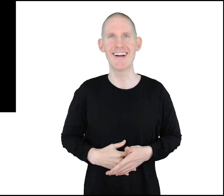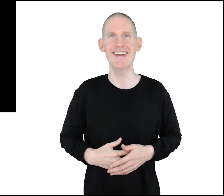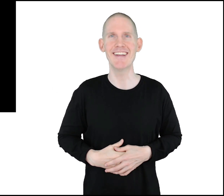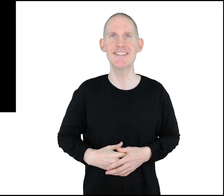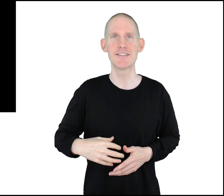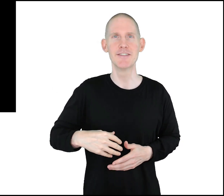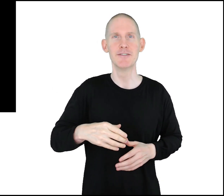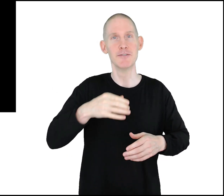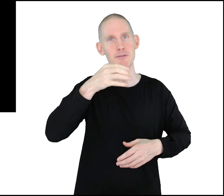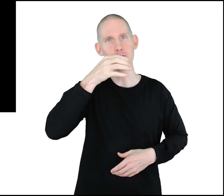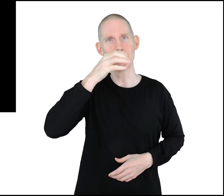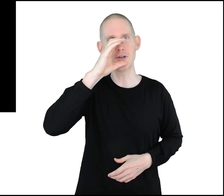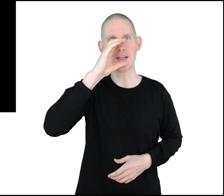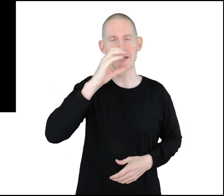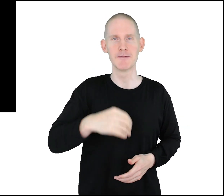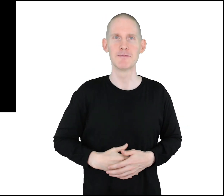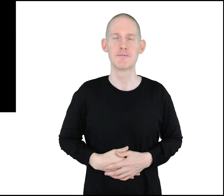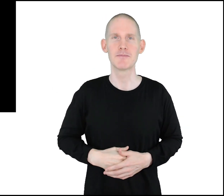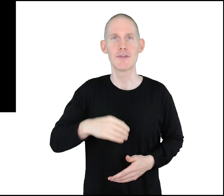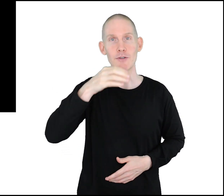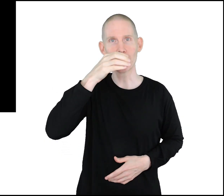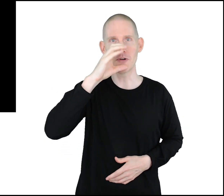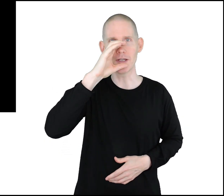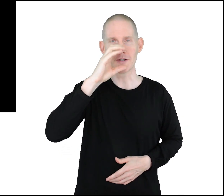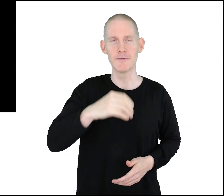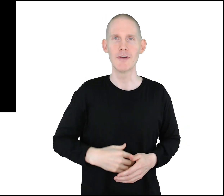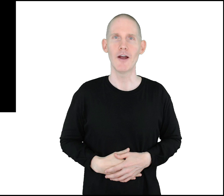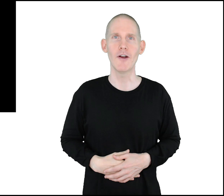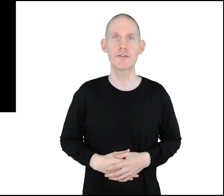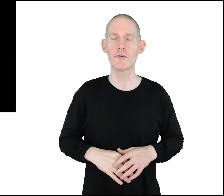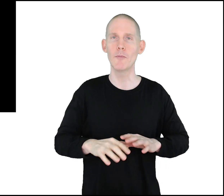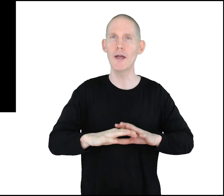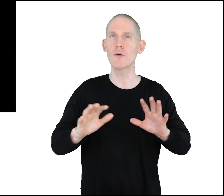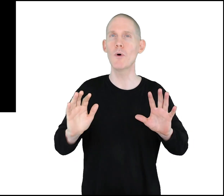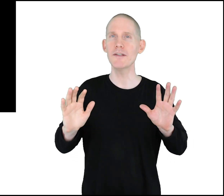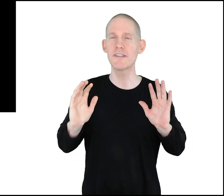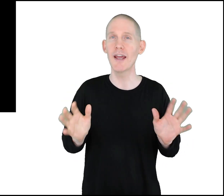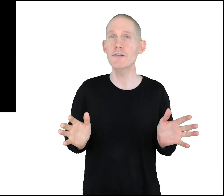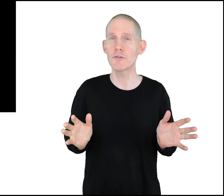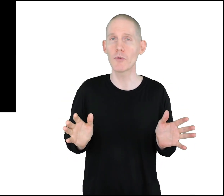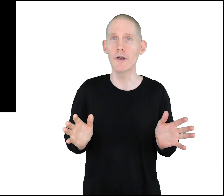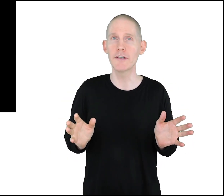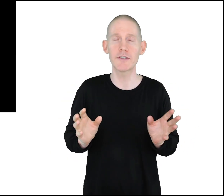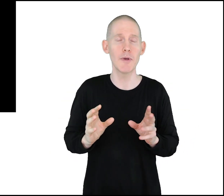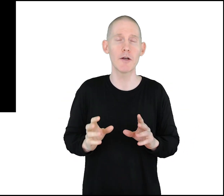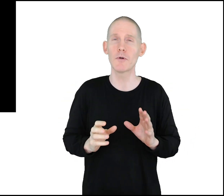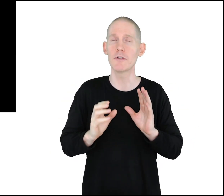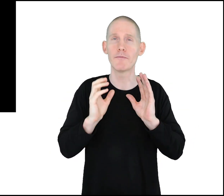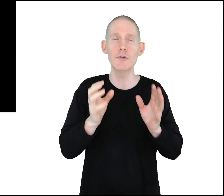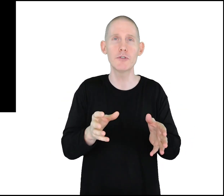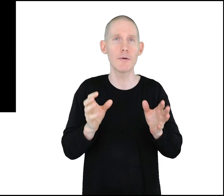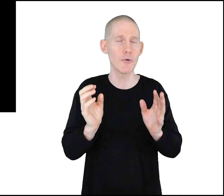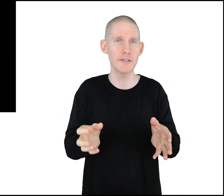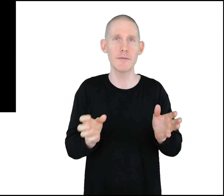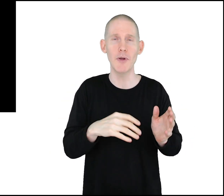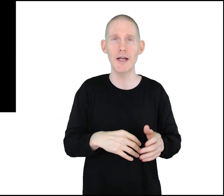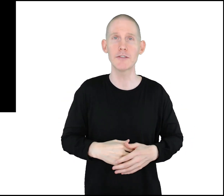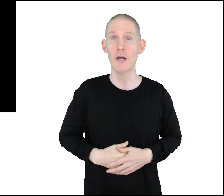right, is drink. Drink. All right, so no matter what tense we're in, doesn't matter we're in the future, present, past,